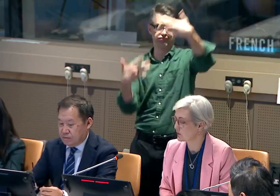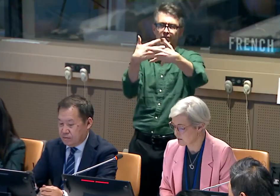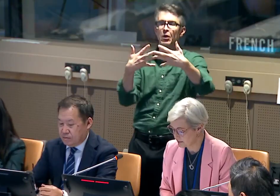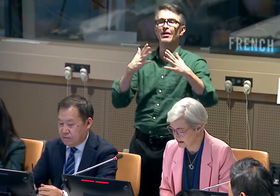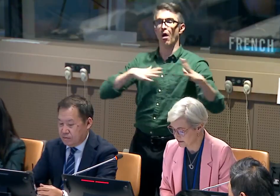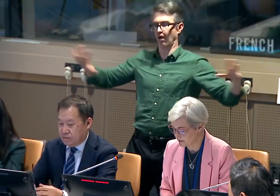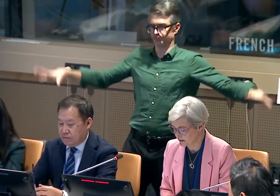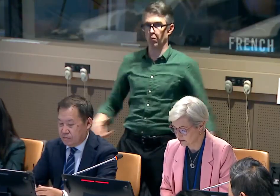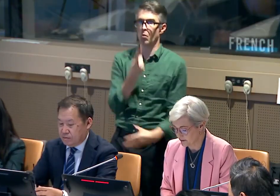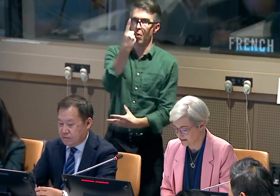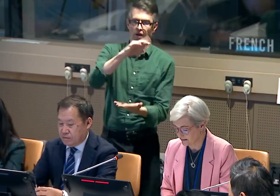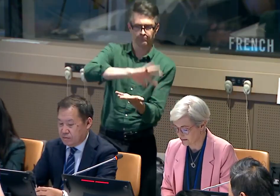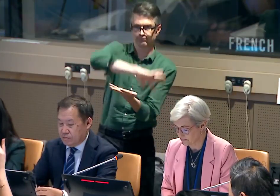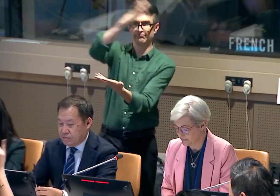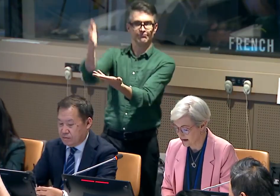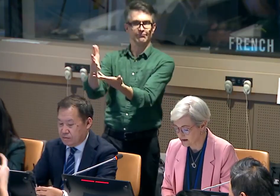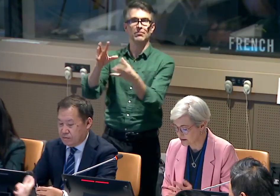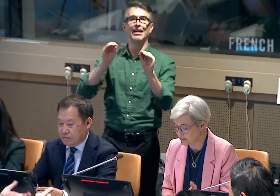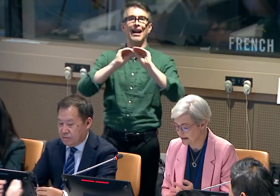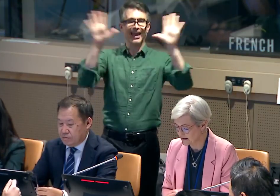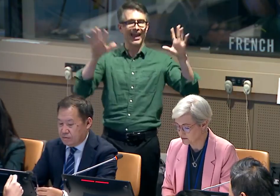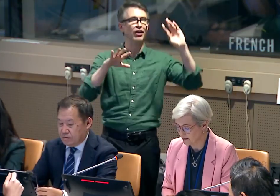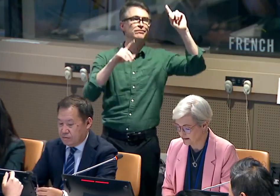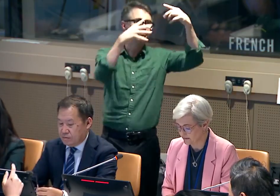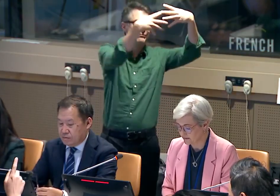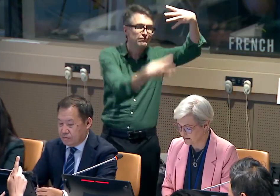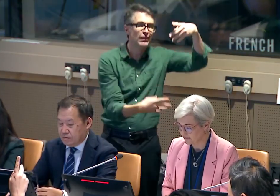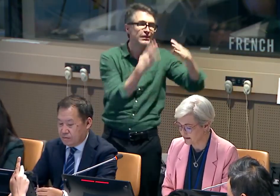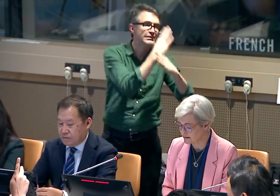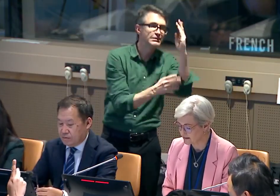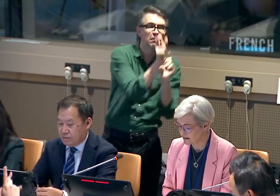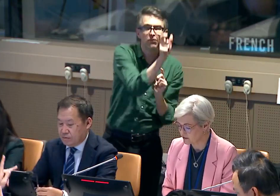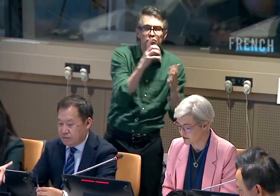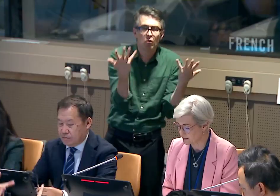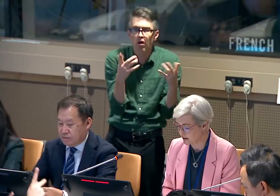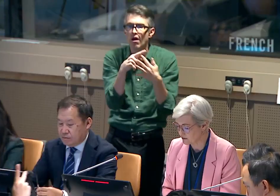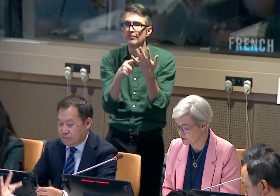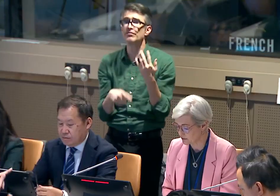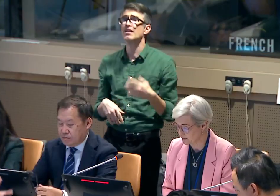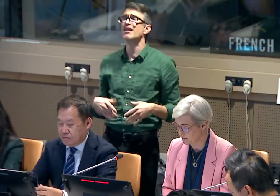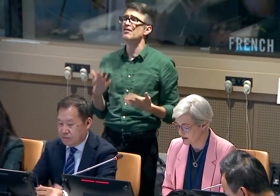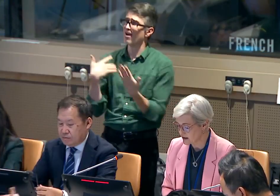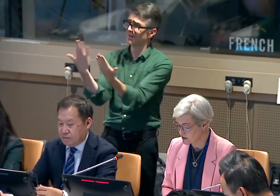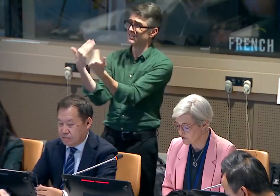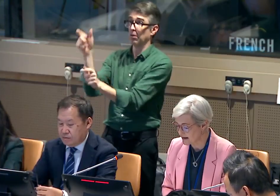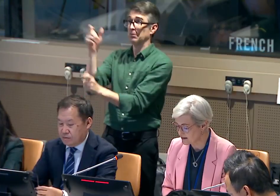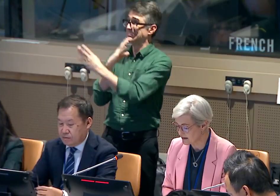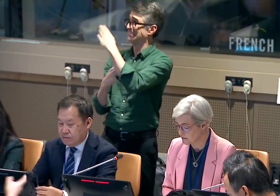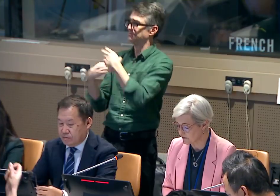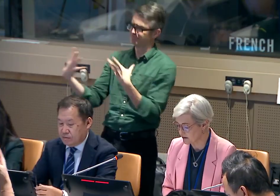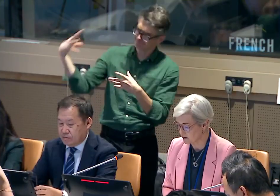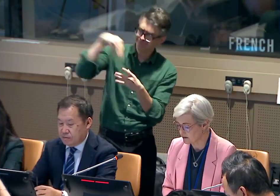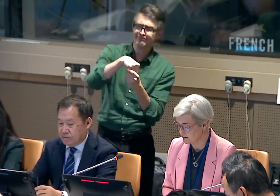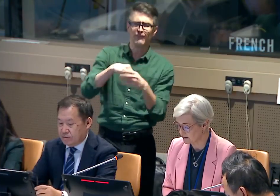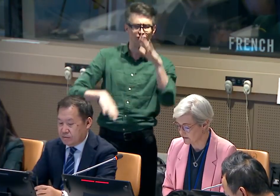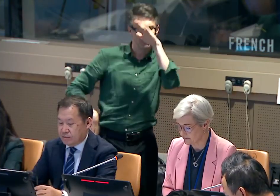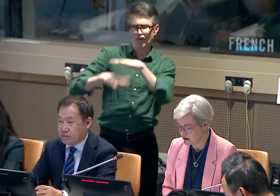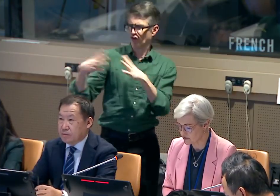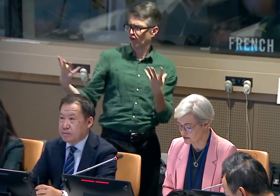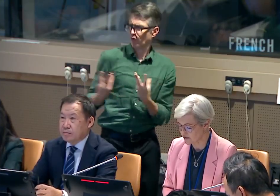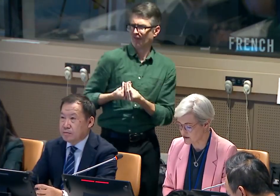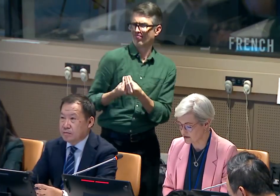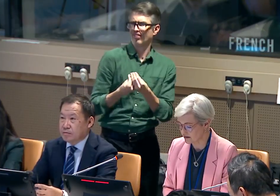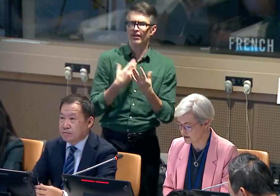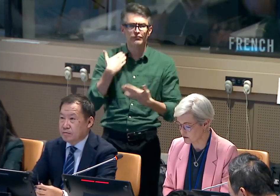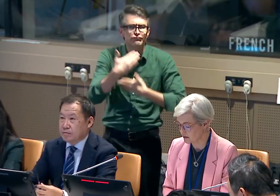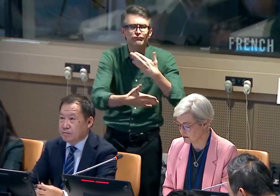Invest also in people, not in practice. In people and in practice. Set clear, transparent rules. Train teams at all levels,